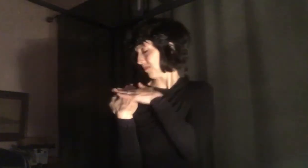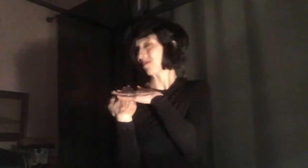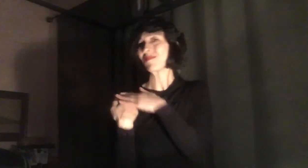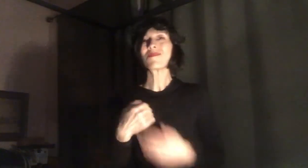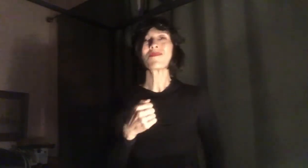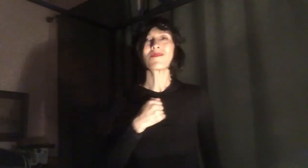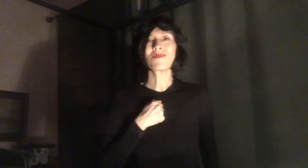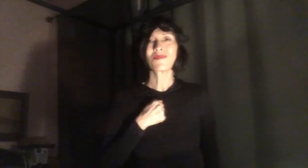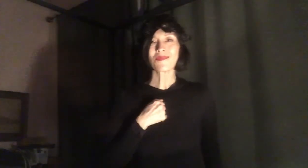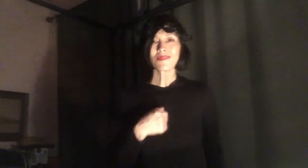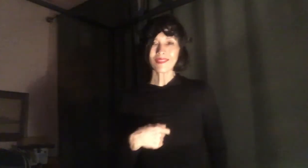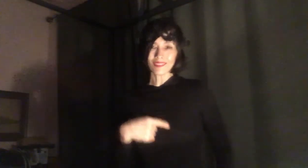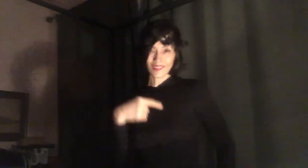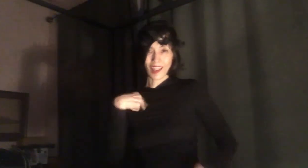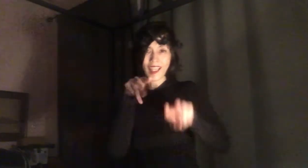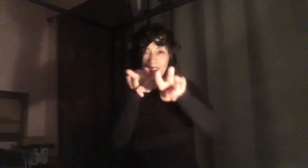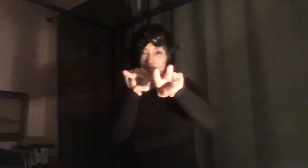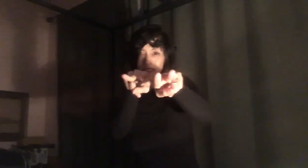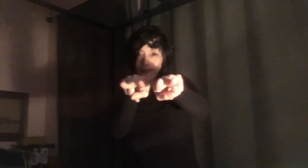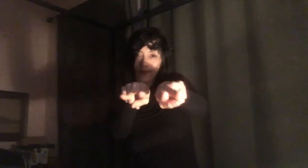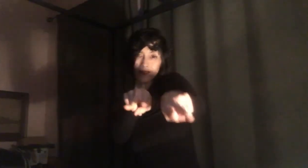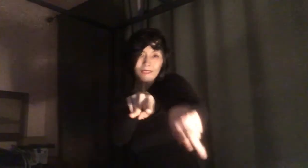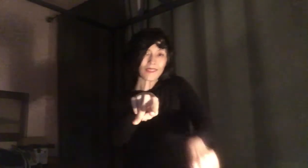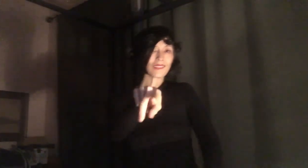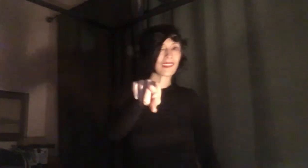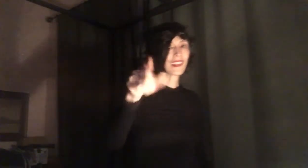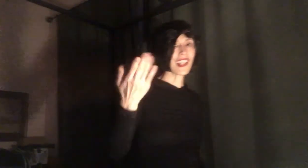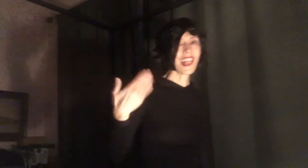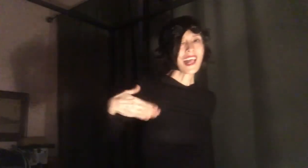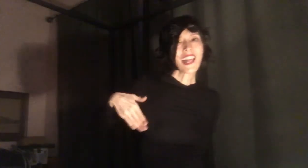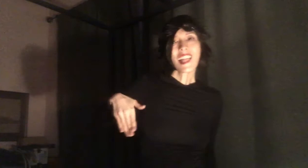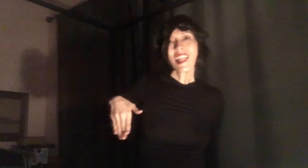mine. Oh, I see, oh, I see, this is what you wanted.